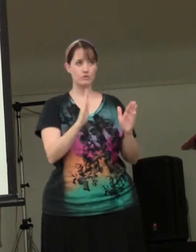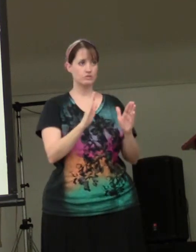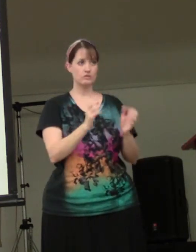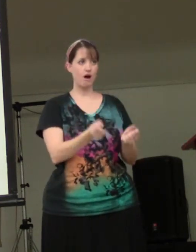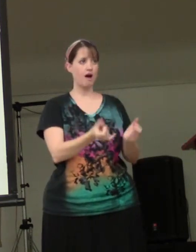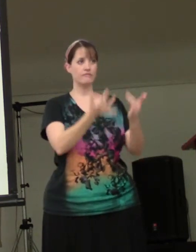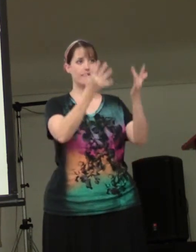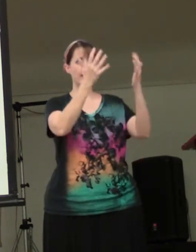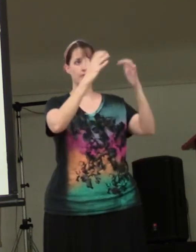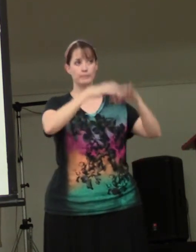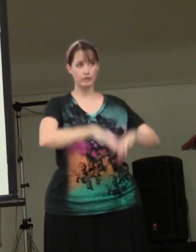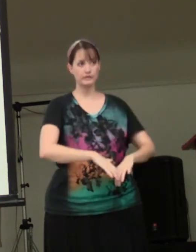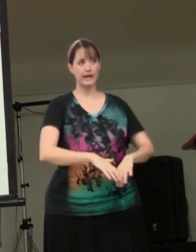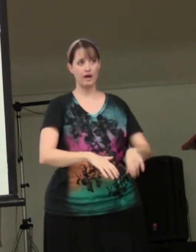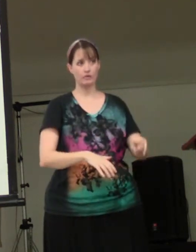house caught fire and burnt down,